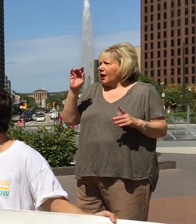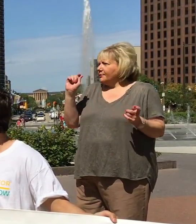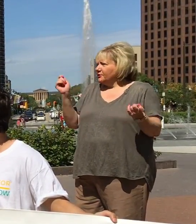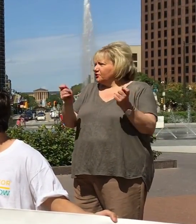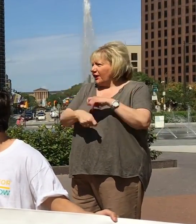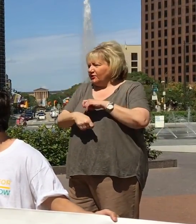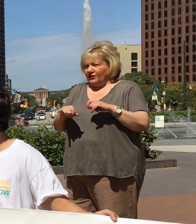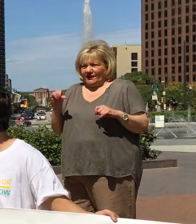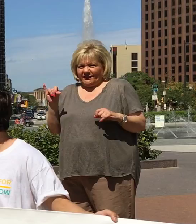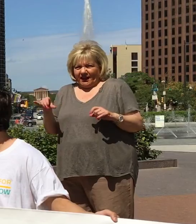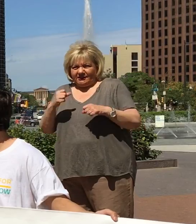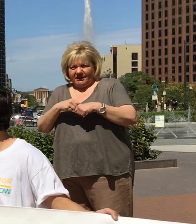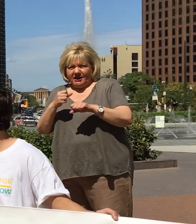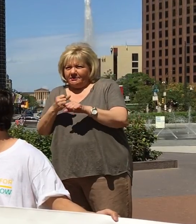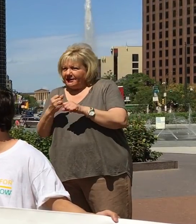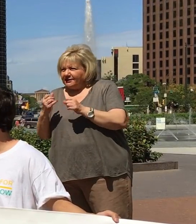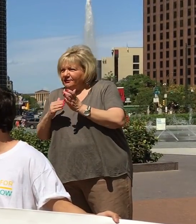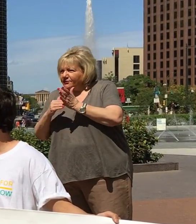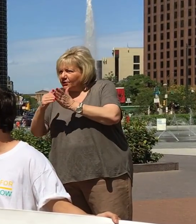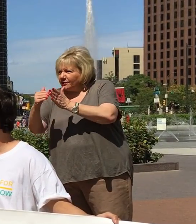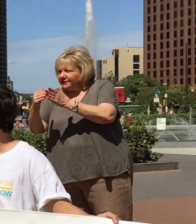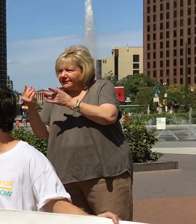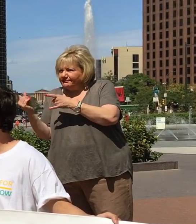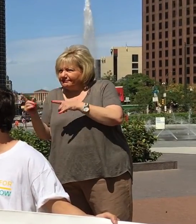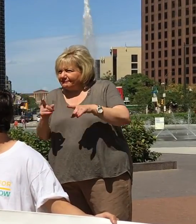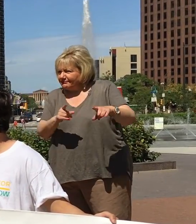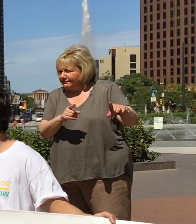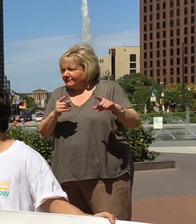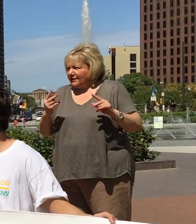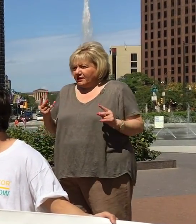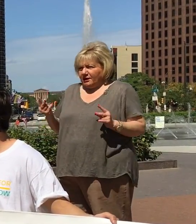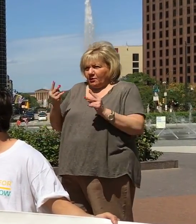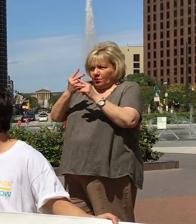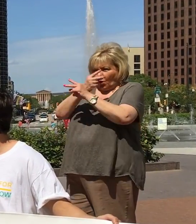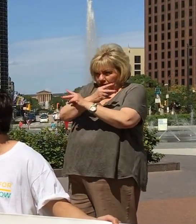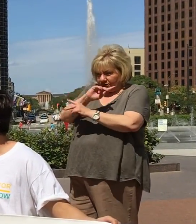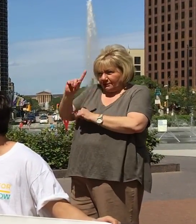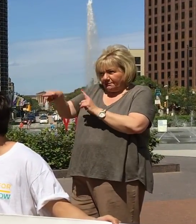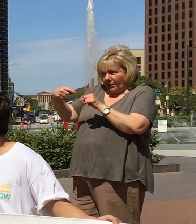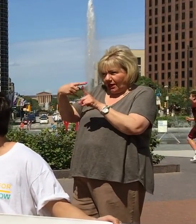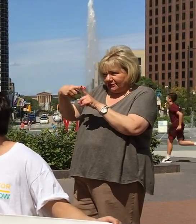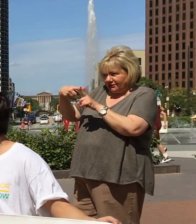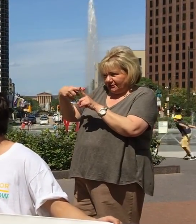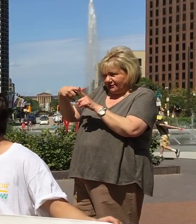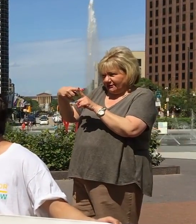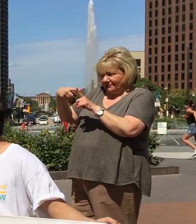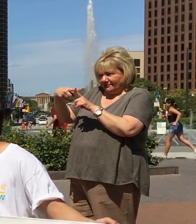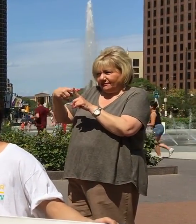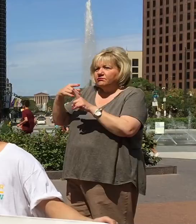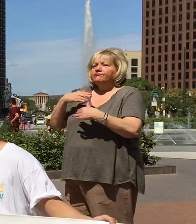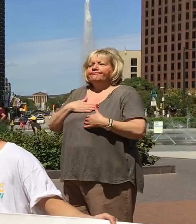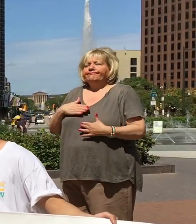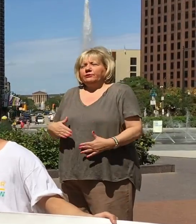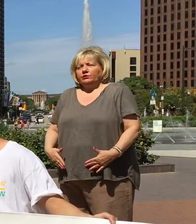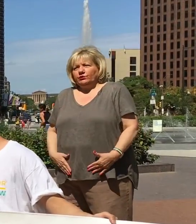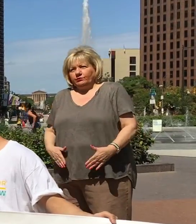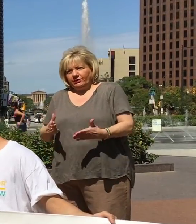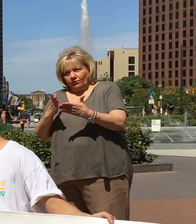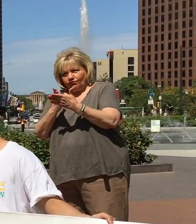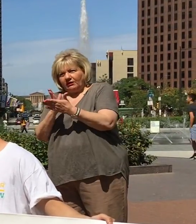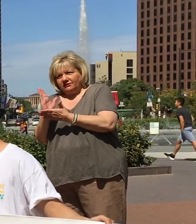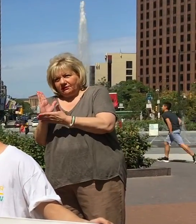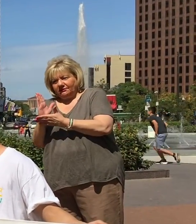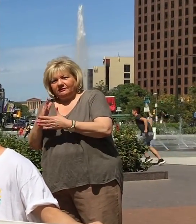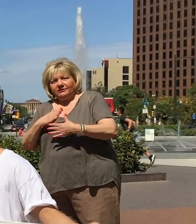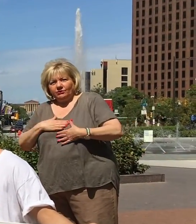the frequency of disasters worse. And the other thing we need to bring up is that this is a human rights issue. And